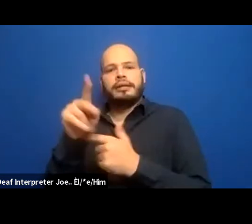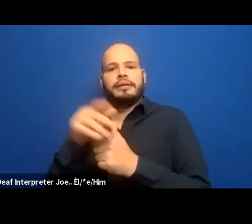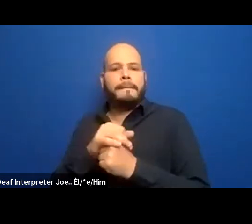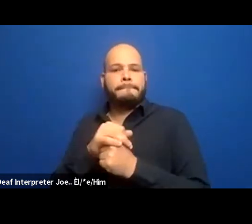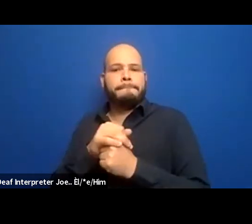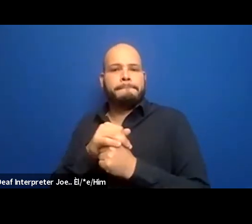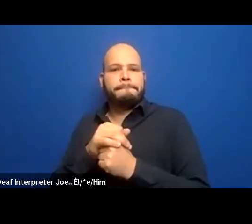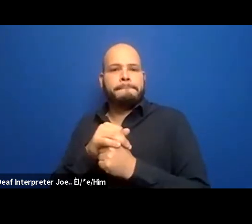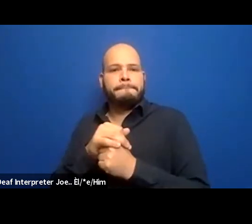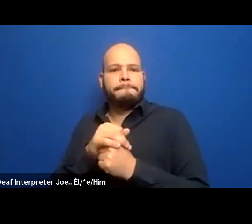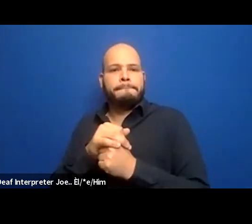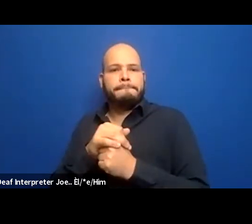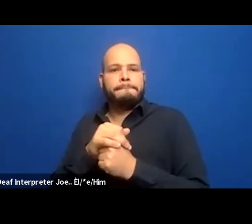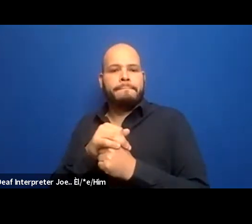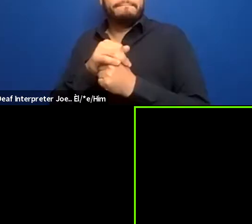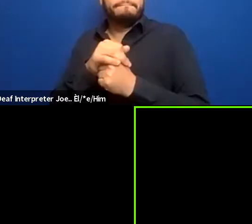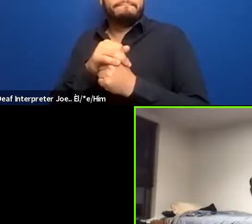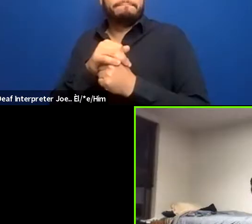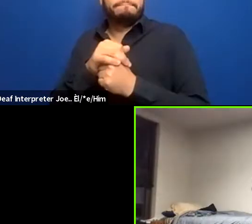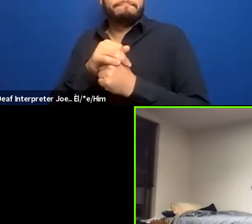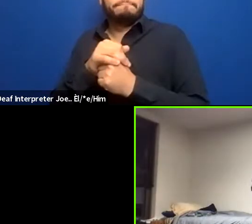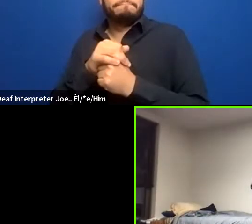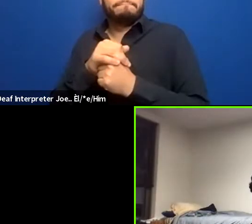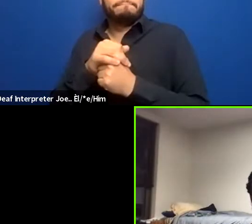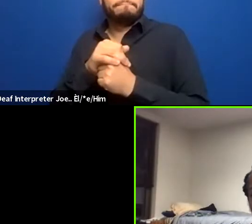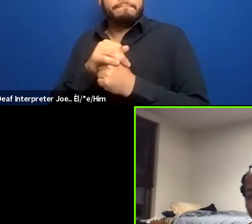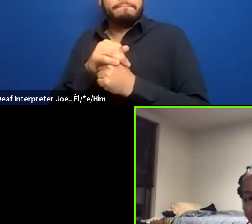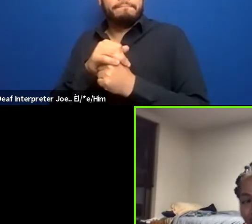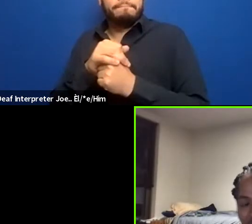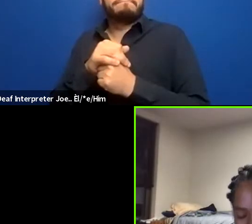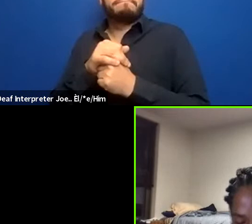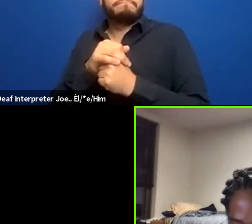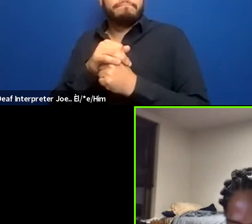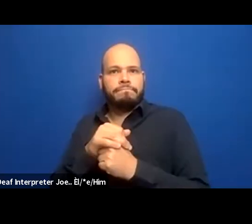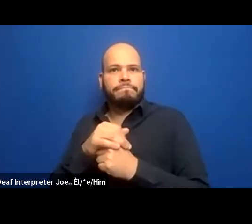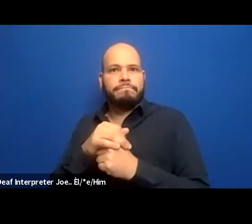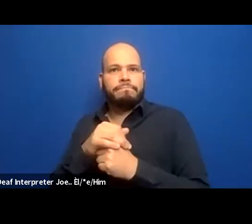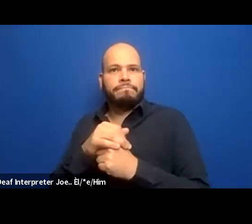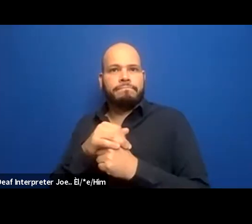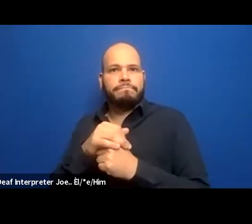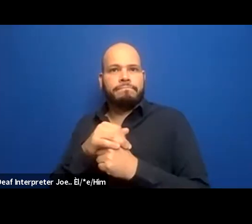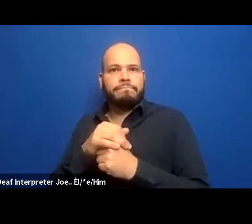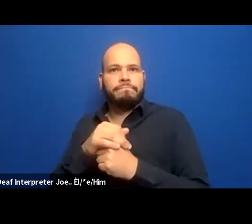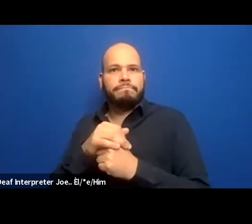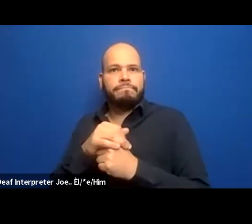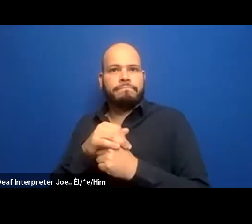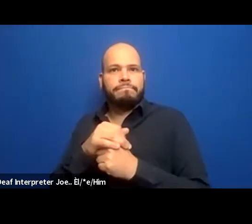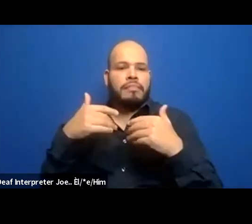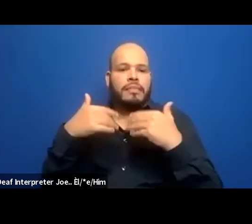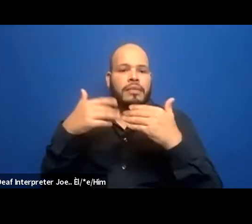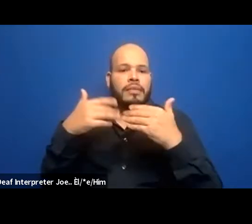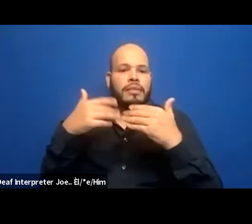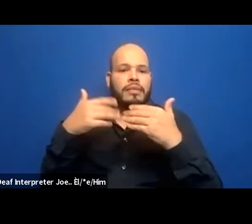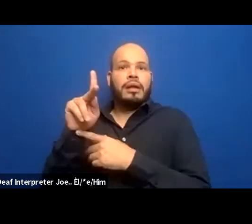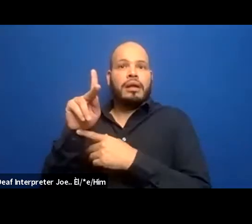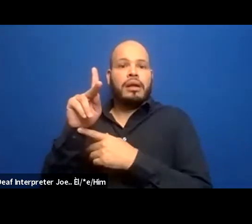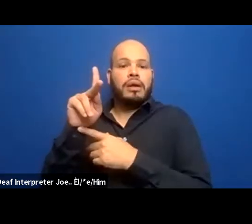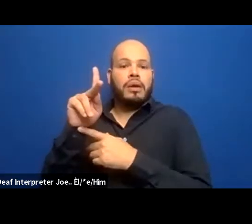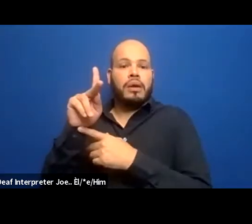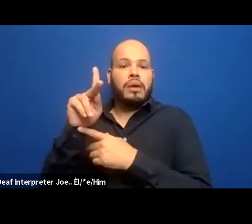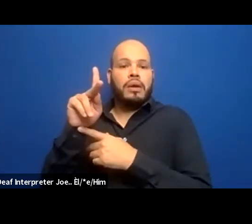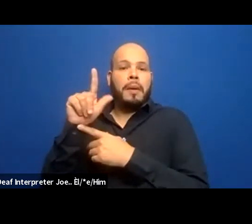Word, thank you so much for that. And I just wanna snaps for all of the comments y'all have heard thus